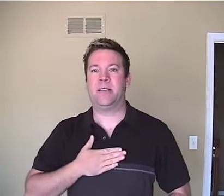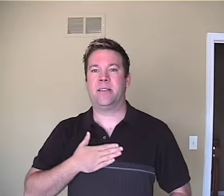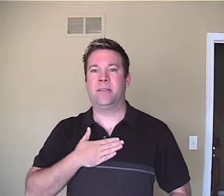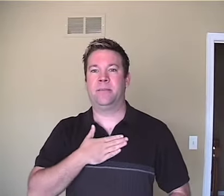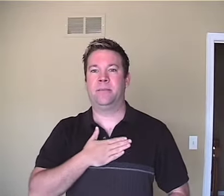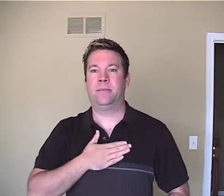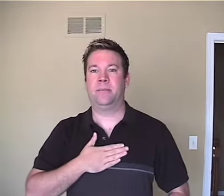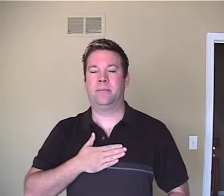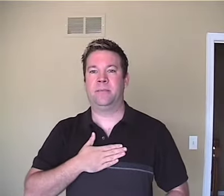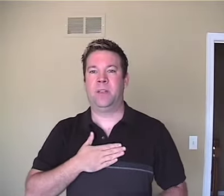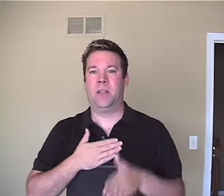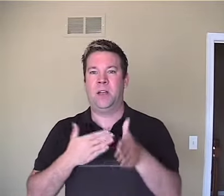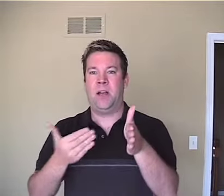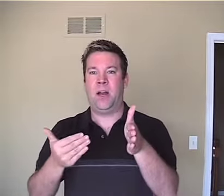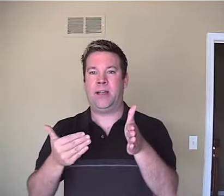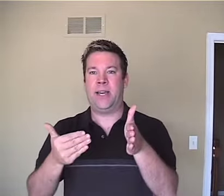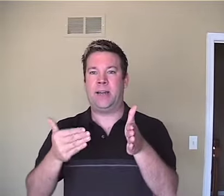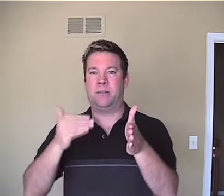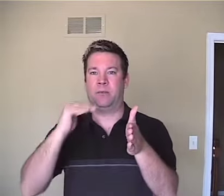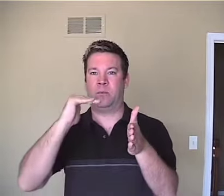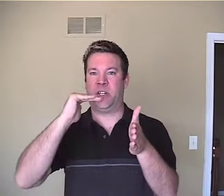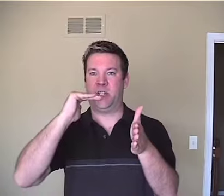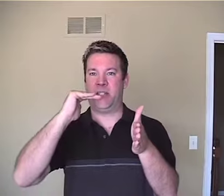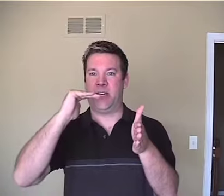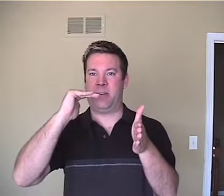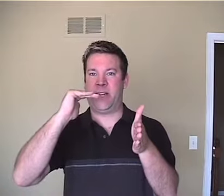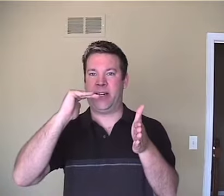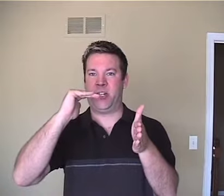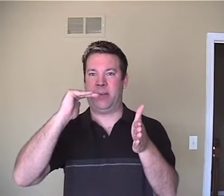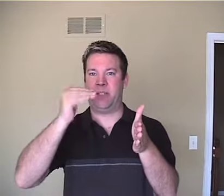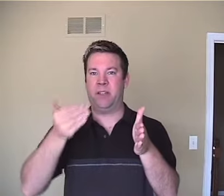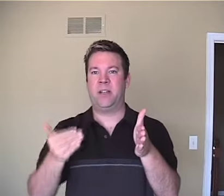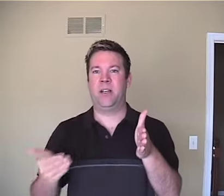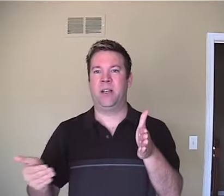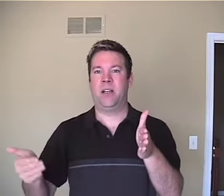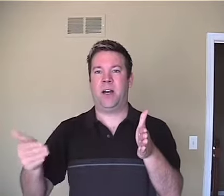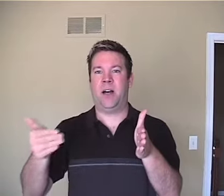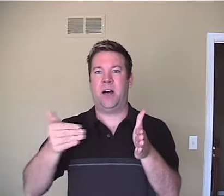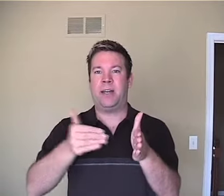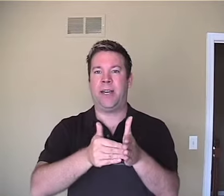Please. Again. Watch. See how my hand is shaped? Again.